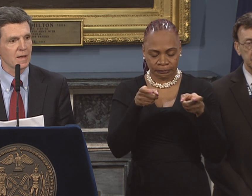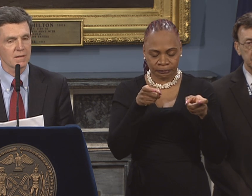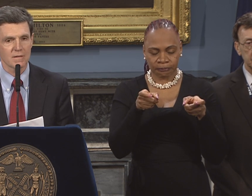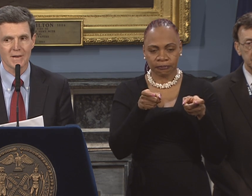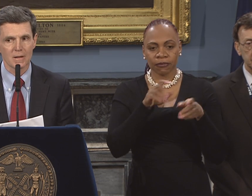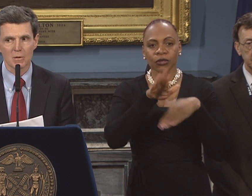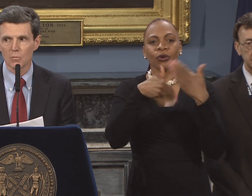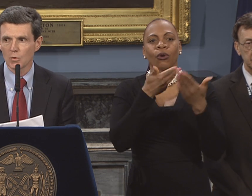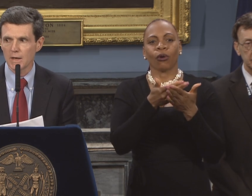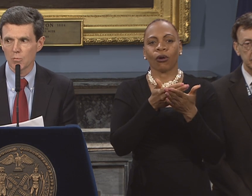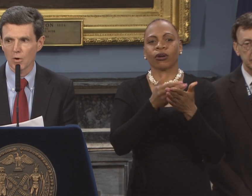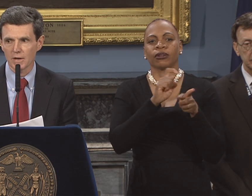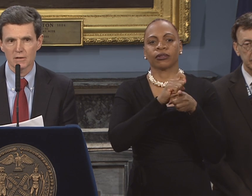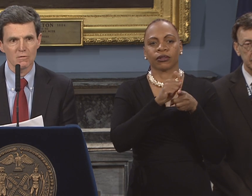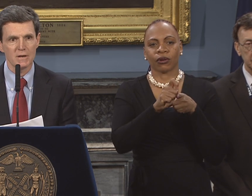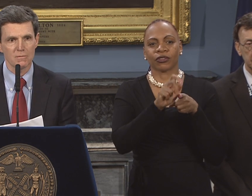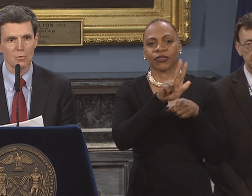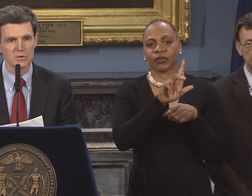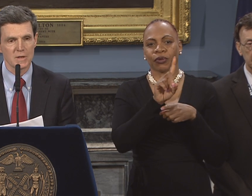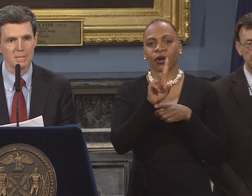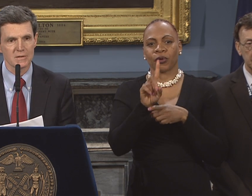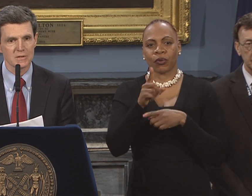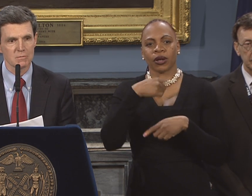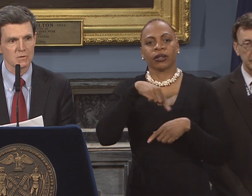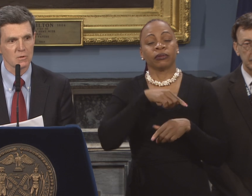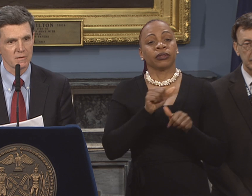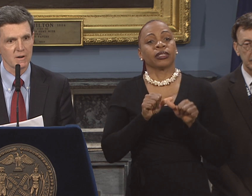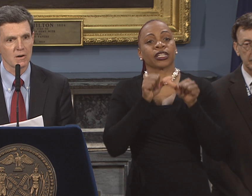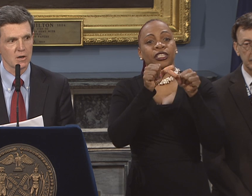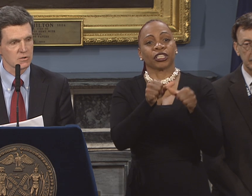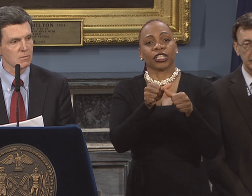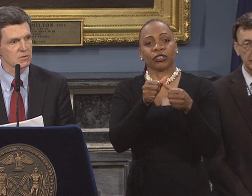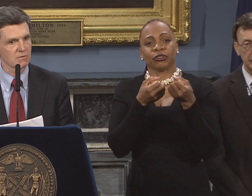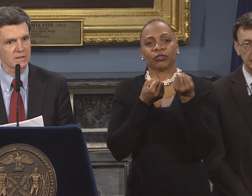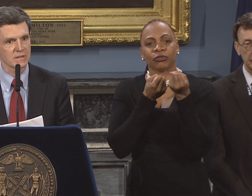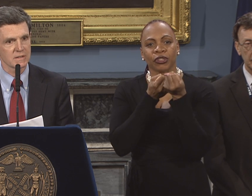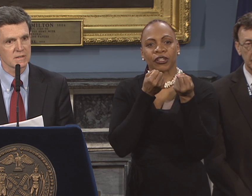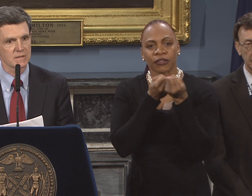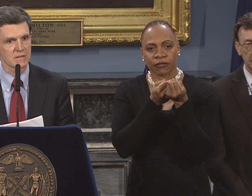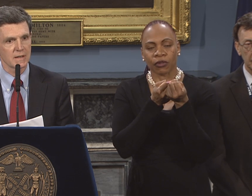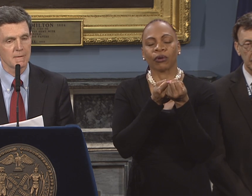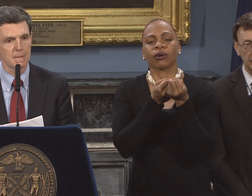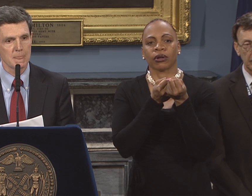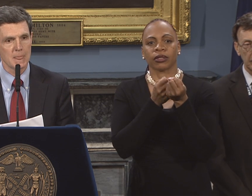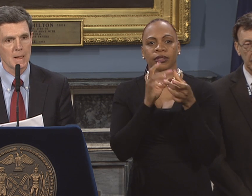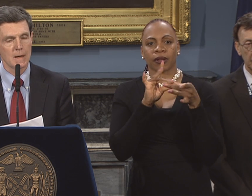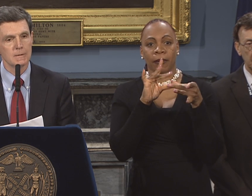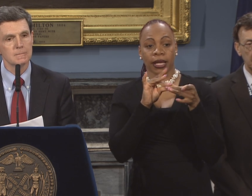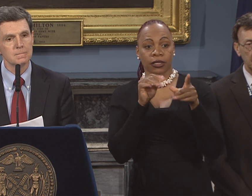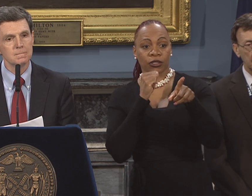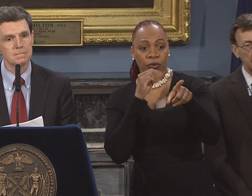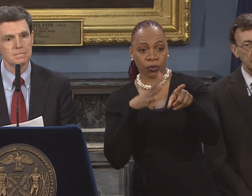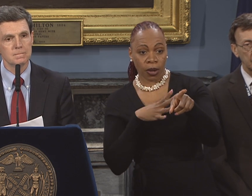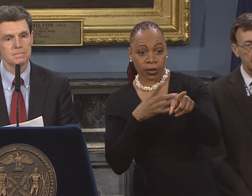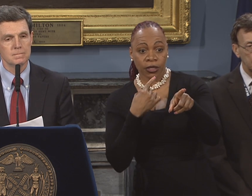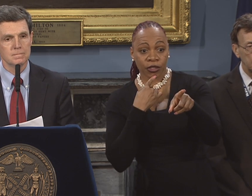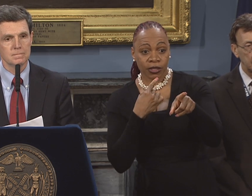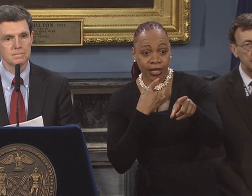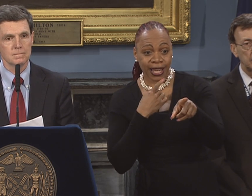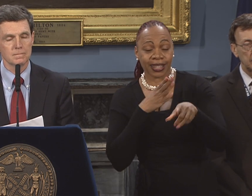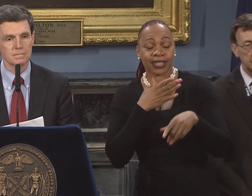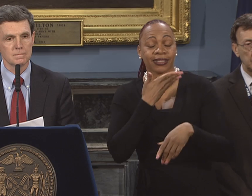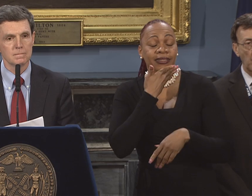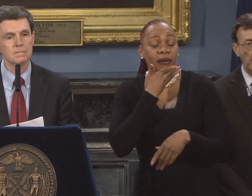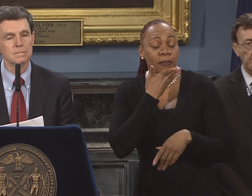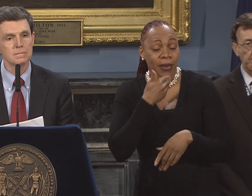Those are the paths available, and we'll keep working to reinforce that message with all of our customers and residents in the city. So are you saying then that that's really the best